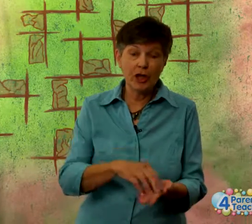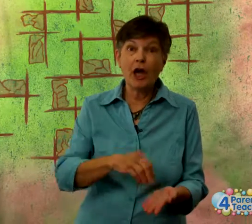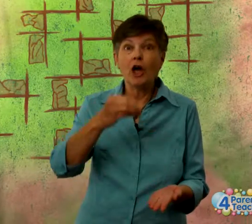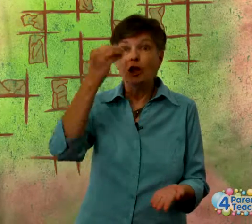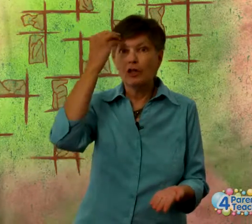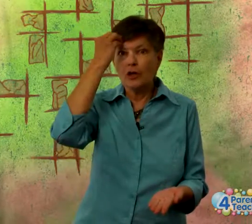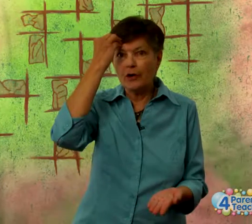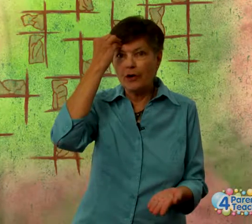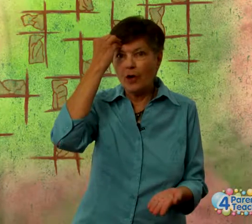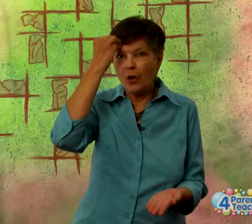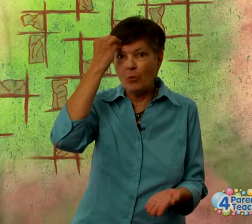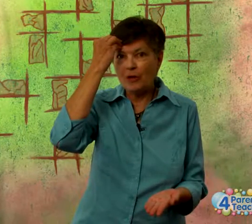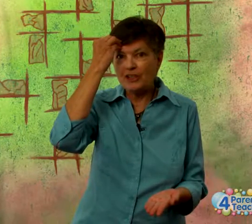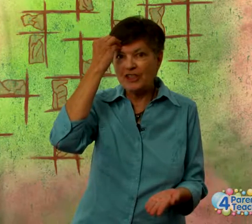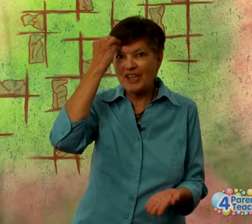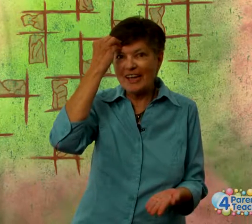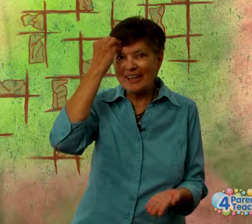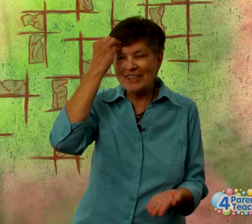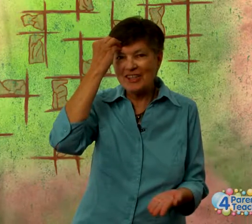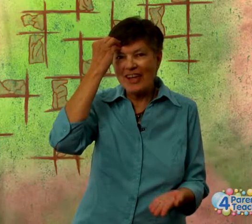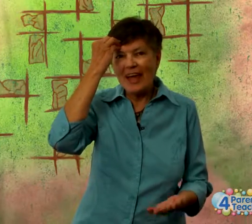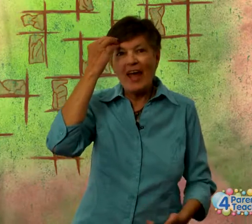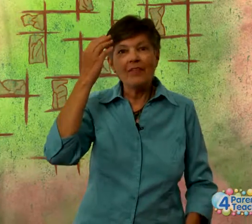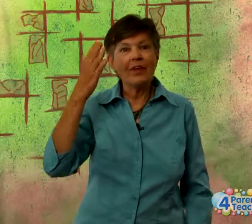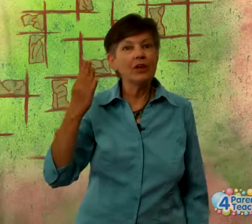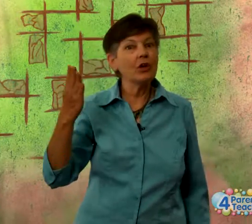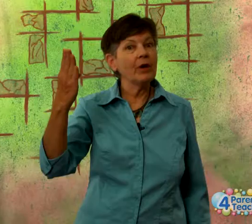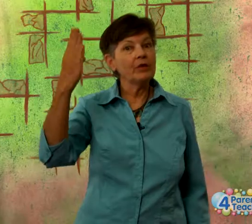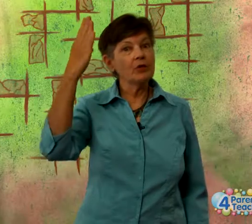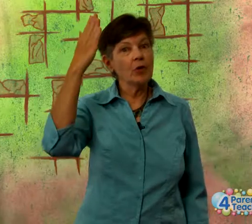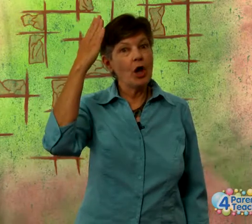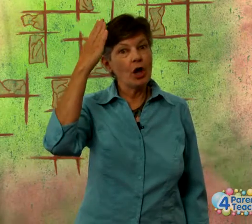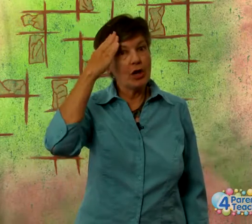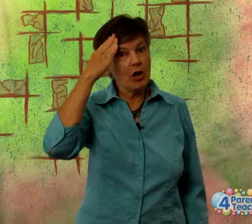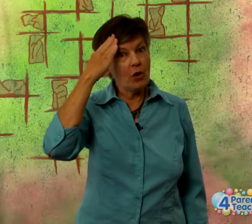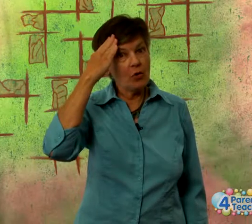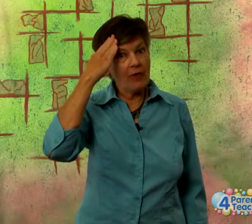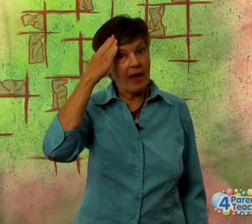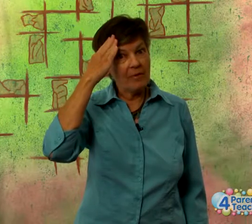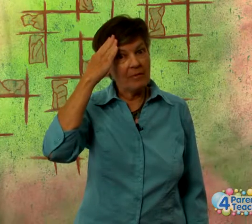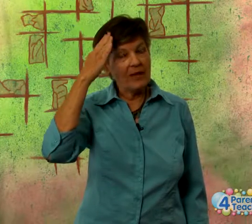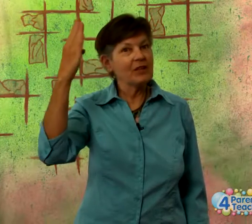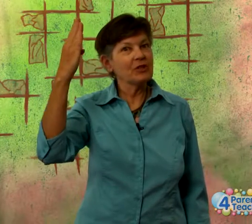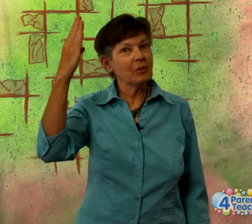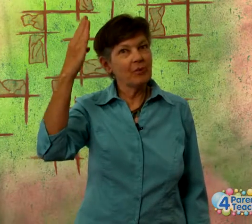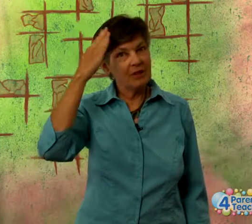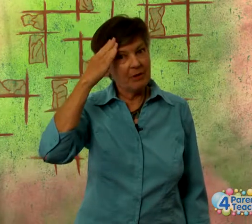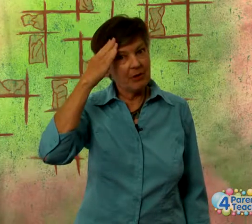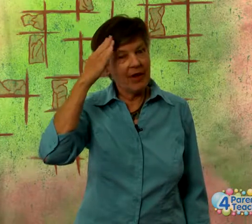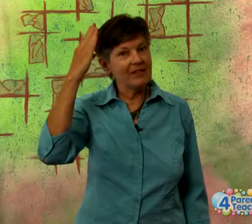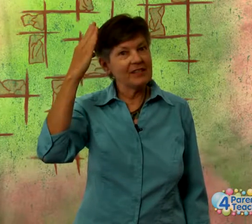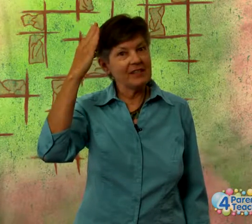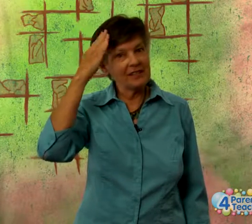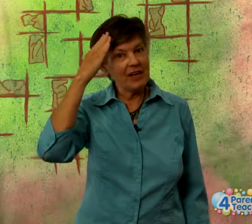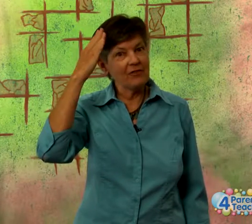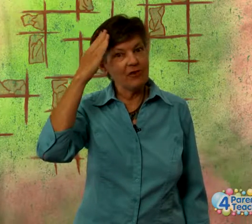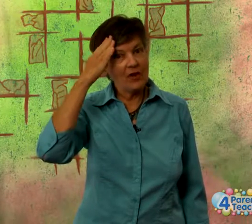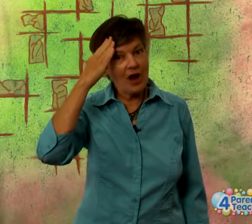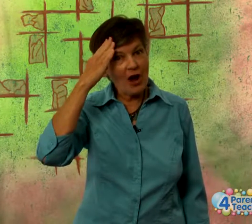to learn a whole bunch of signs. And then you're going to know them, because you're going to put them in your head. This is a sign for